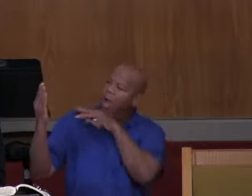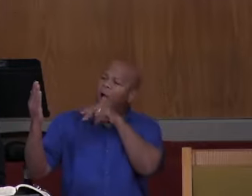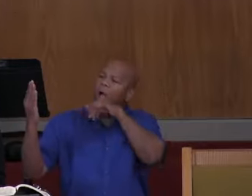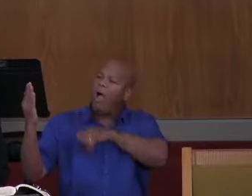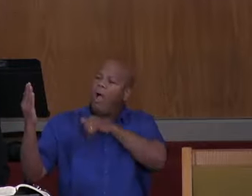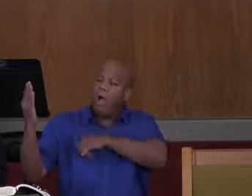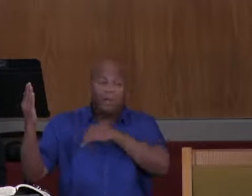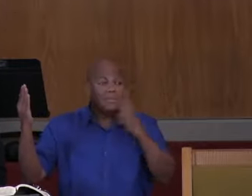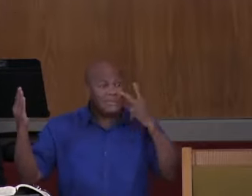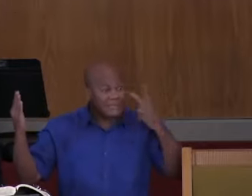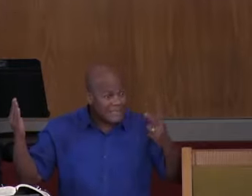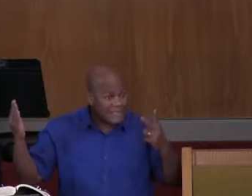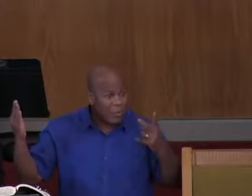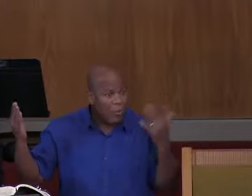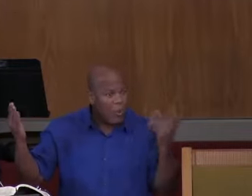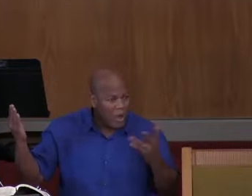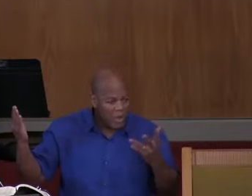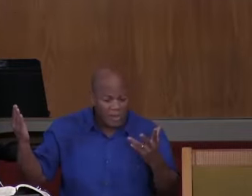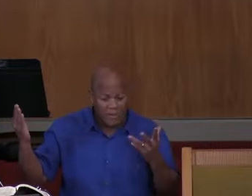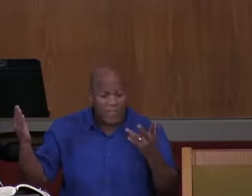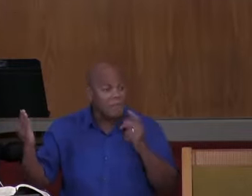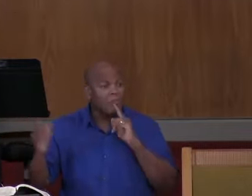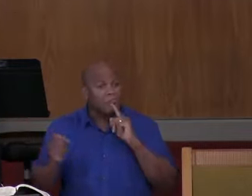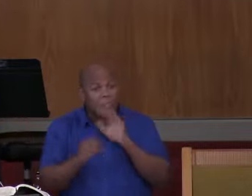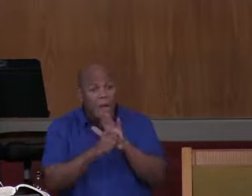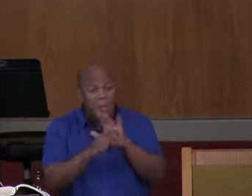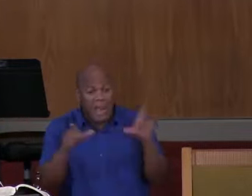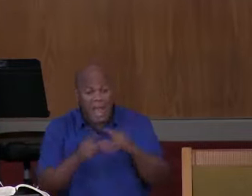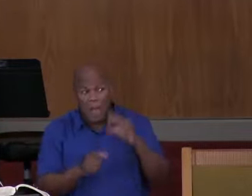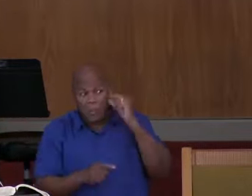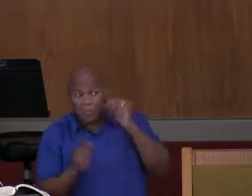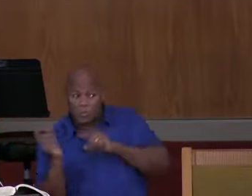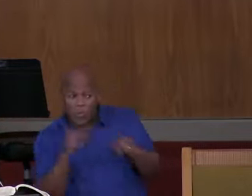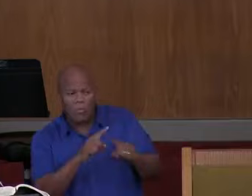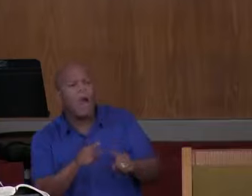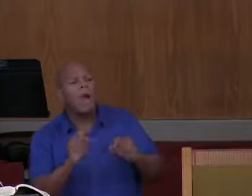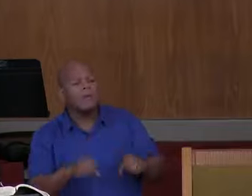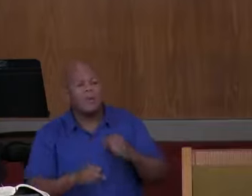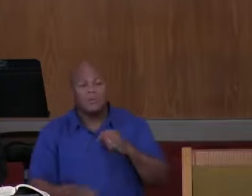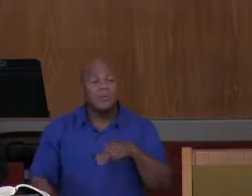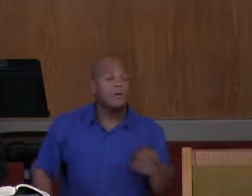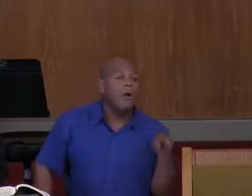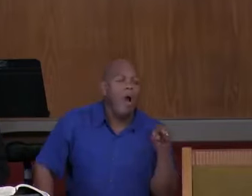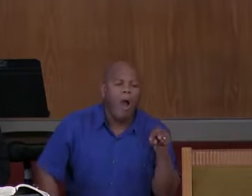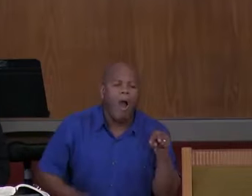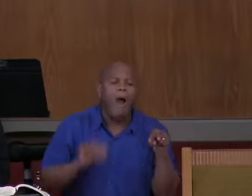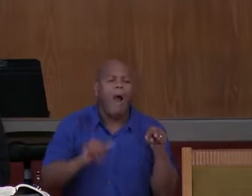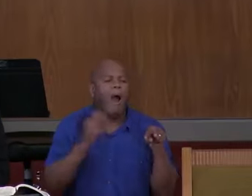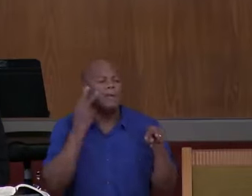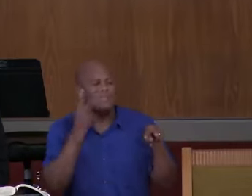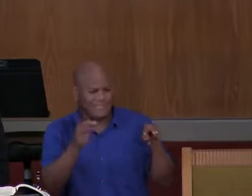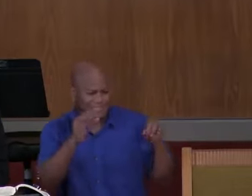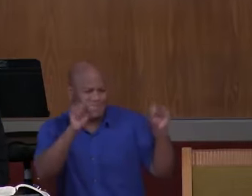actually see? Even though he wasn't going to the promised land, he got to see what God promised him.